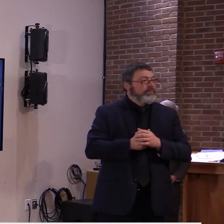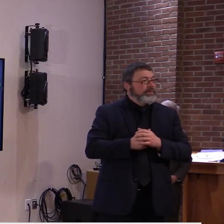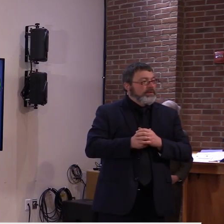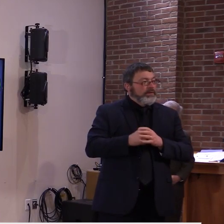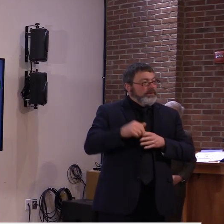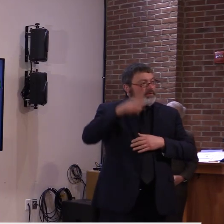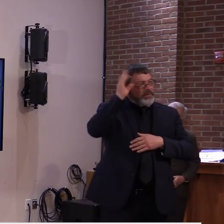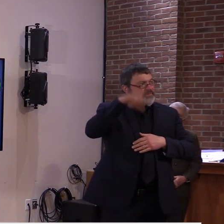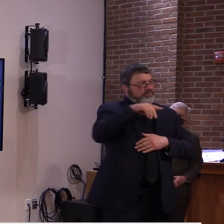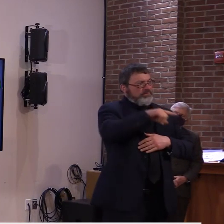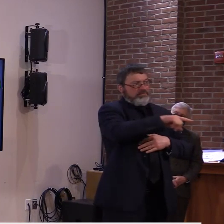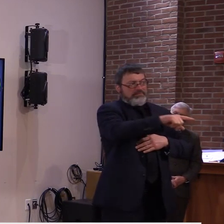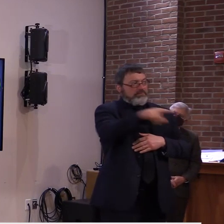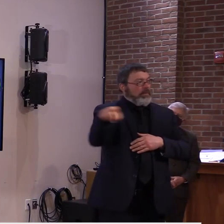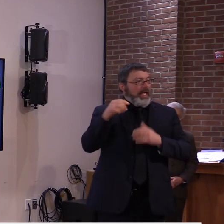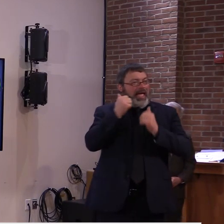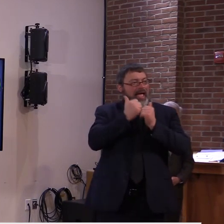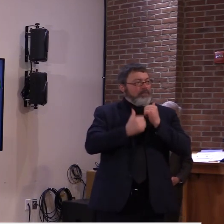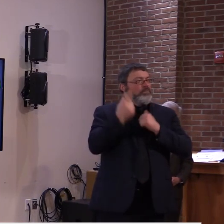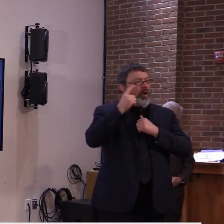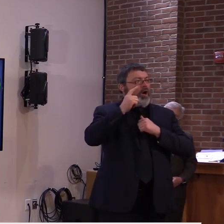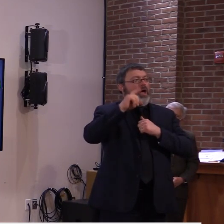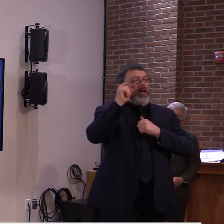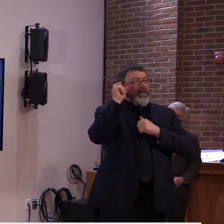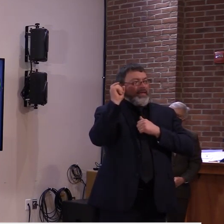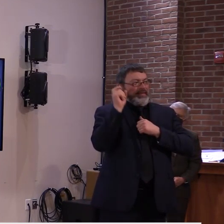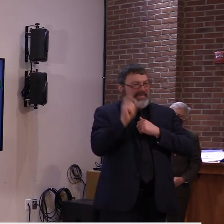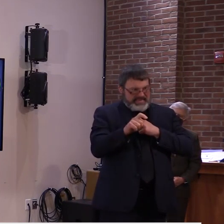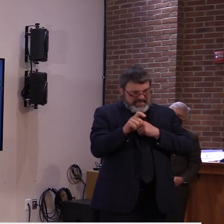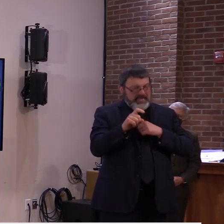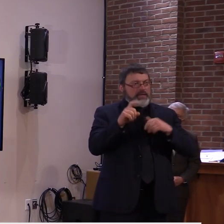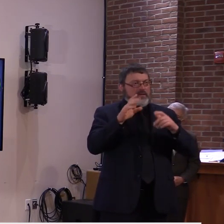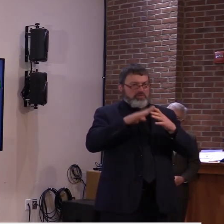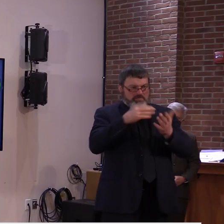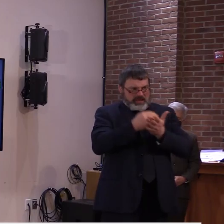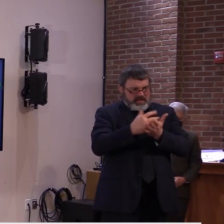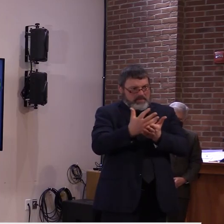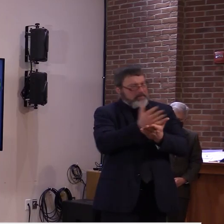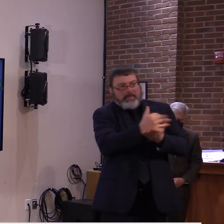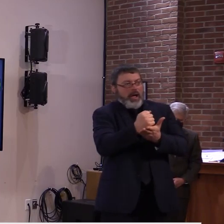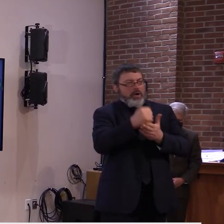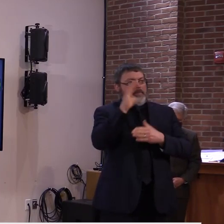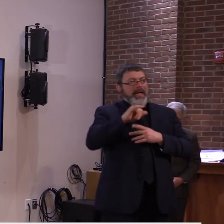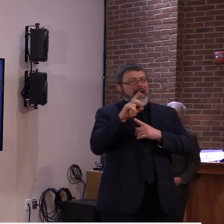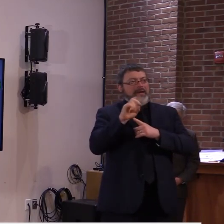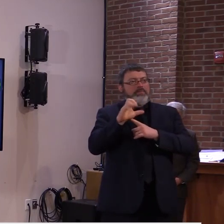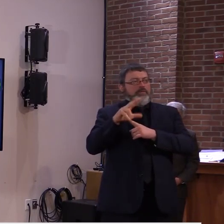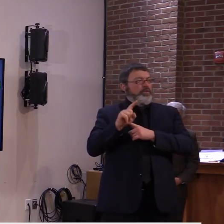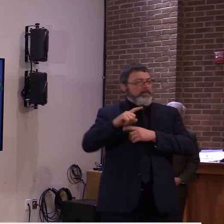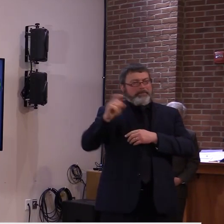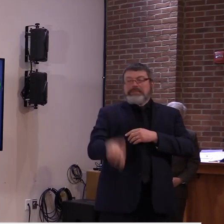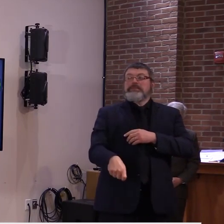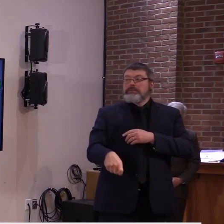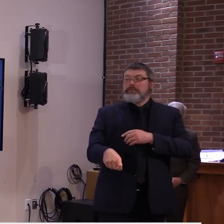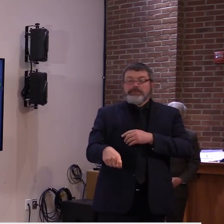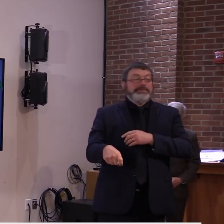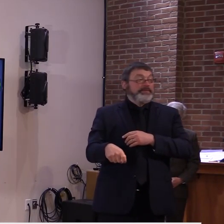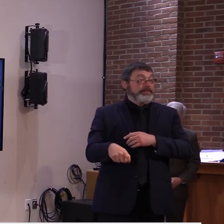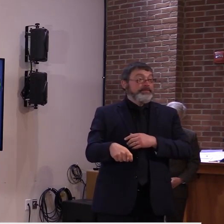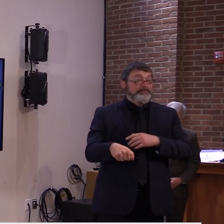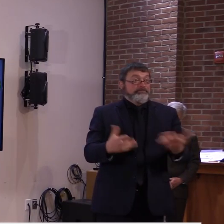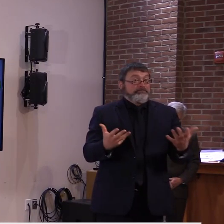distribute before the end of the month. But we've done pretty well in spending that allotment, knowing that the everything